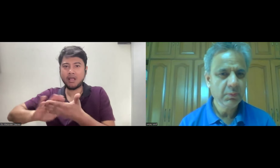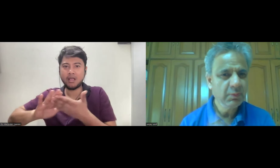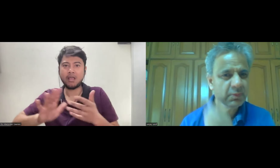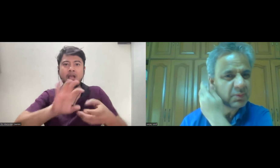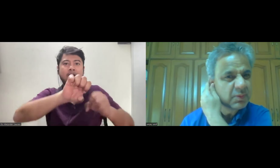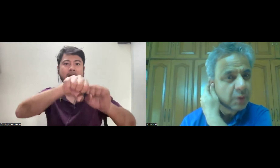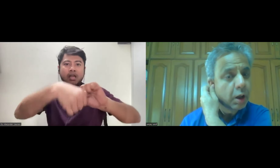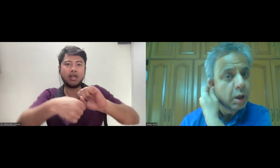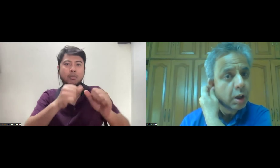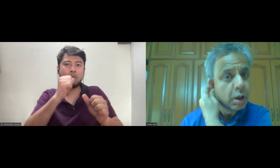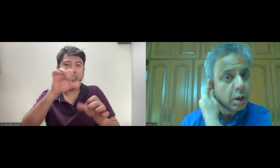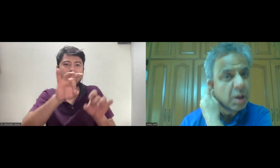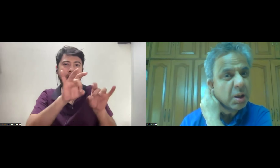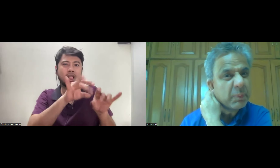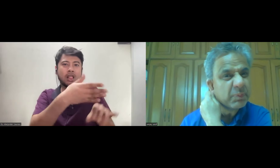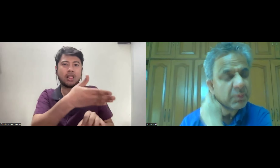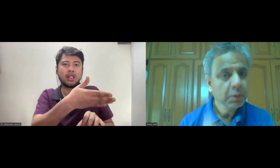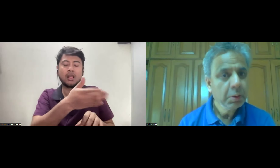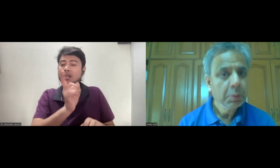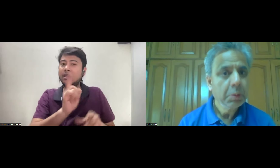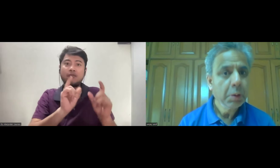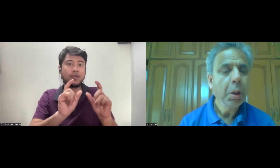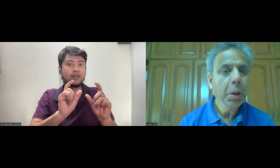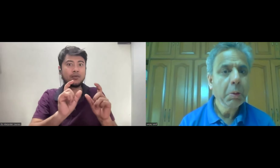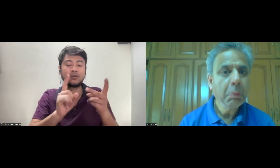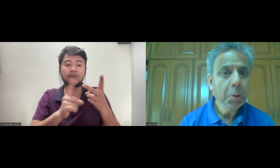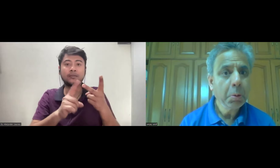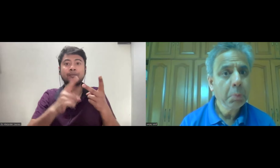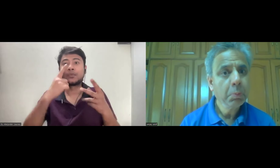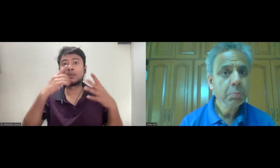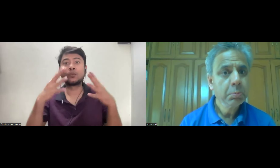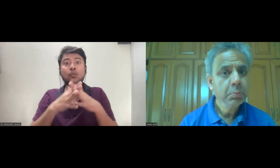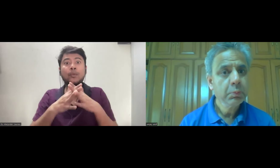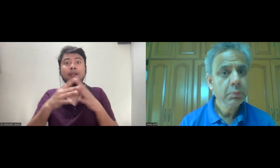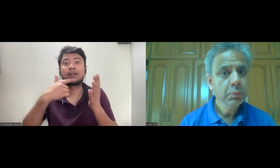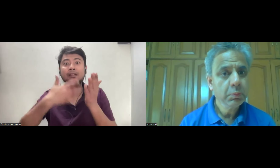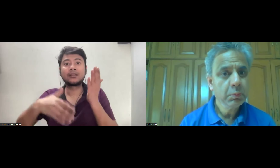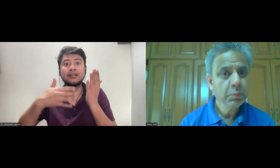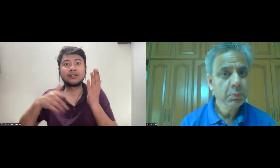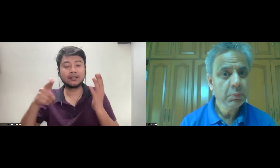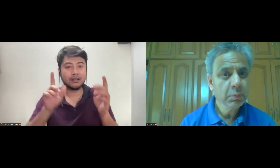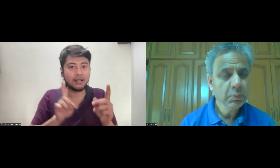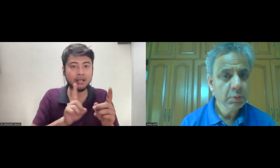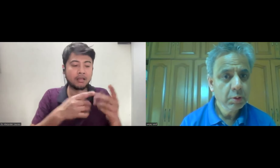dirty things there. So with Tulsi, you need to maintain a lot of cleanliness in the house.